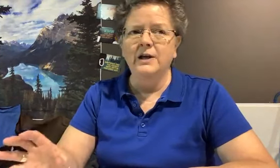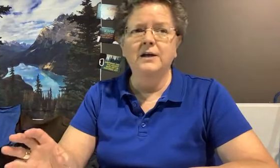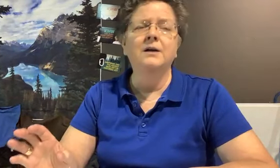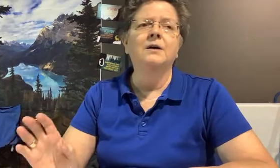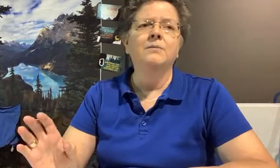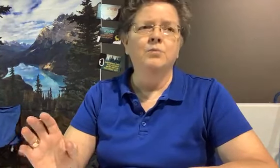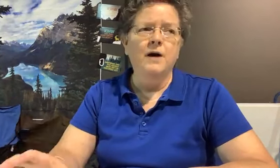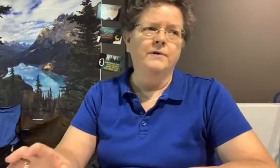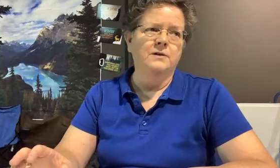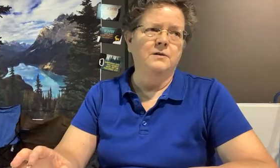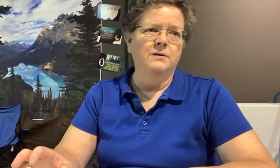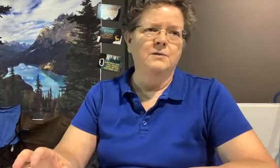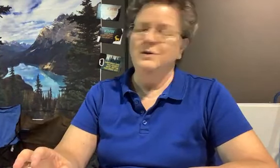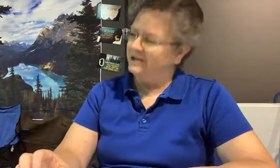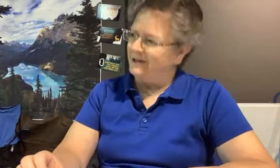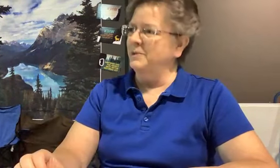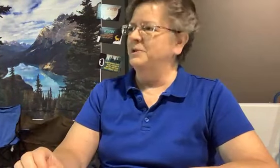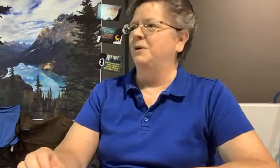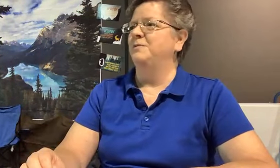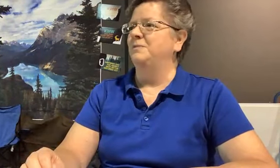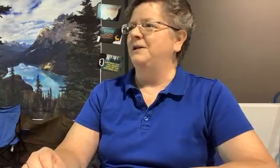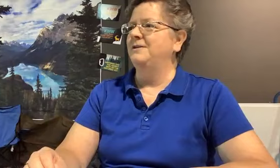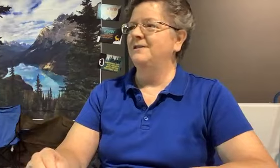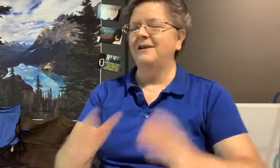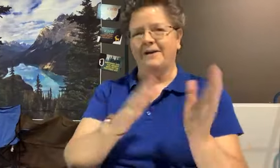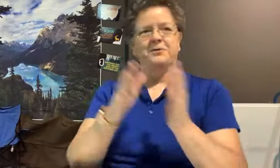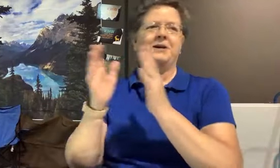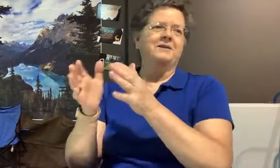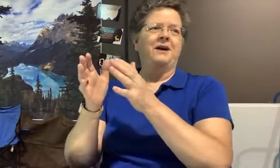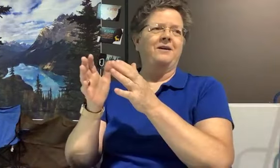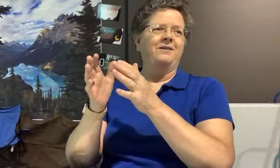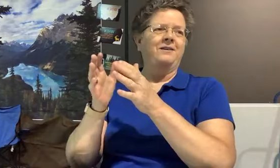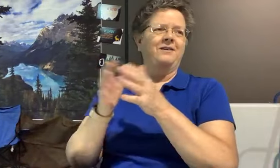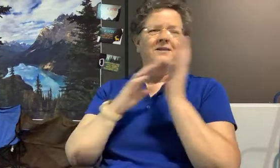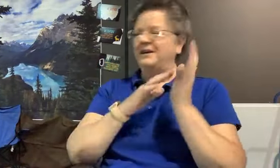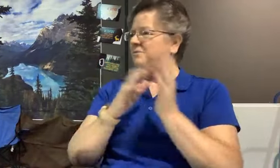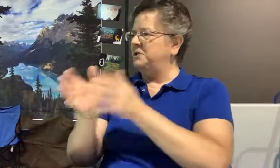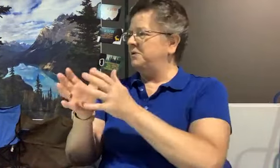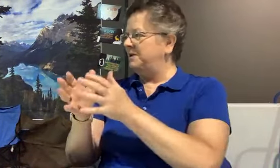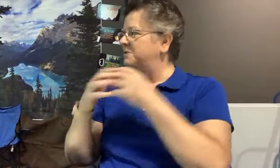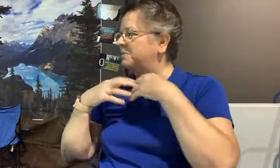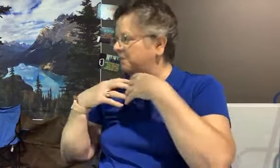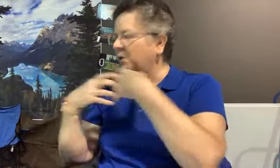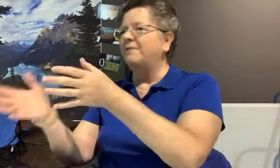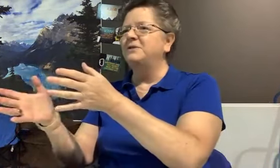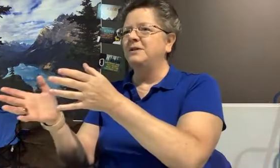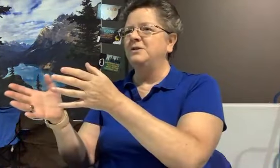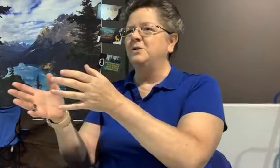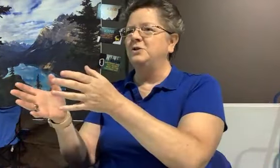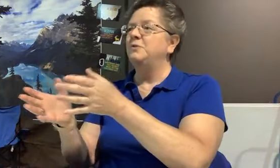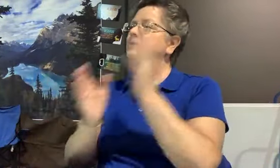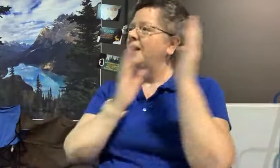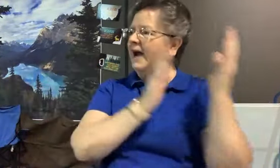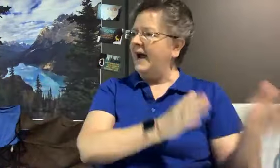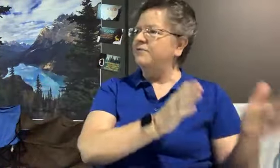post-exilic prophet, which in simple terms means after the exile. He was doing his prophecy to the Jews after